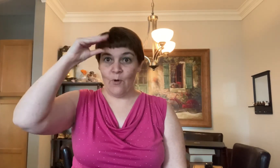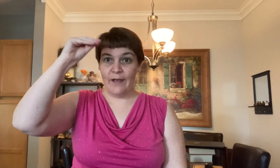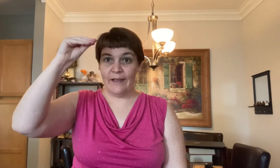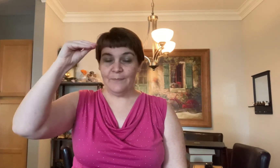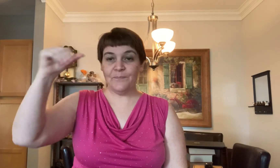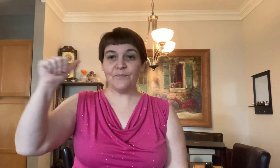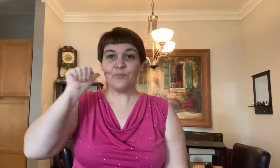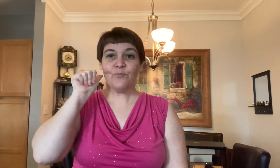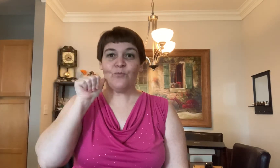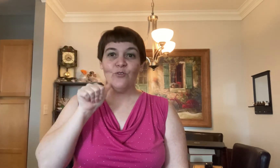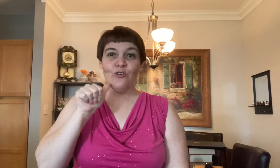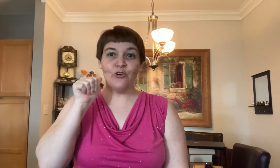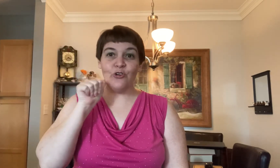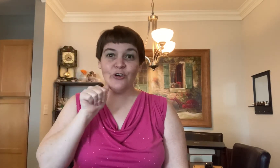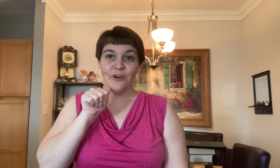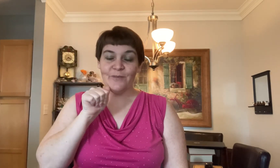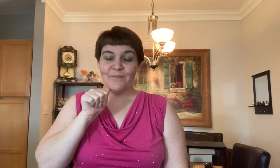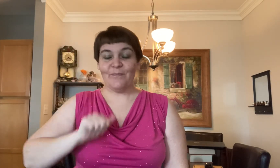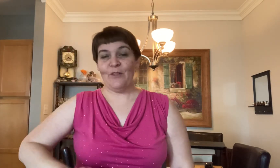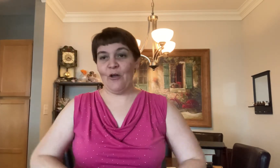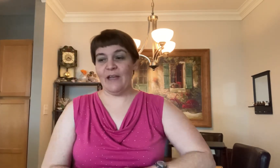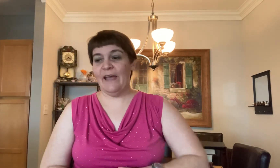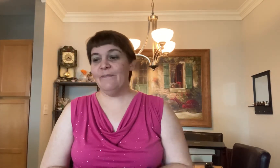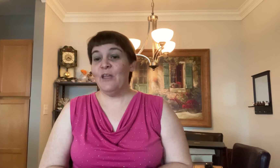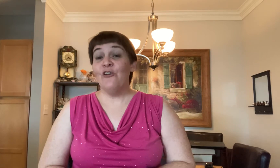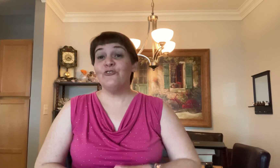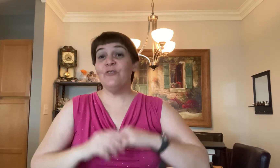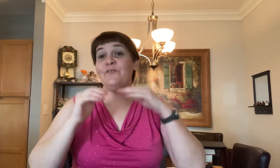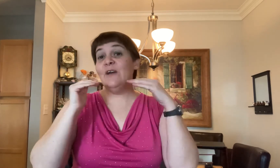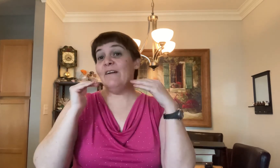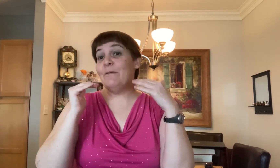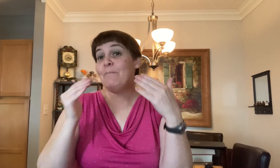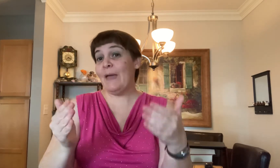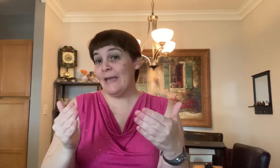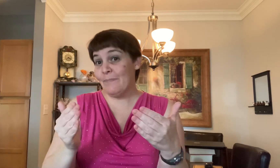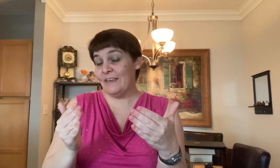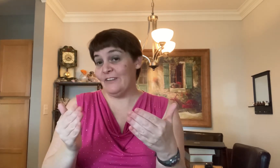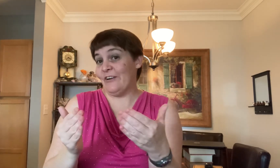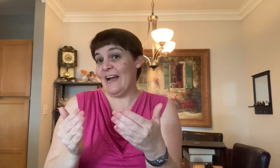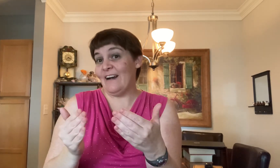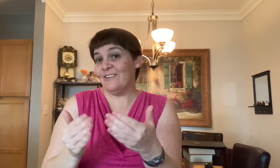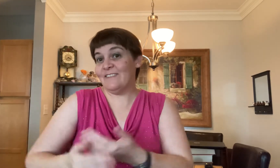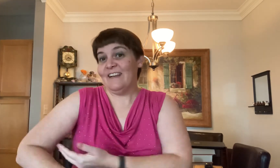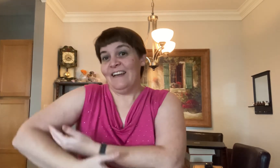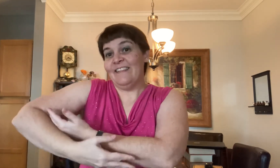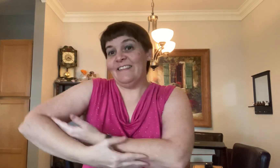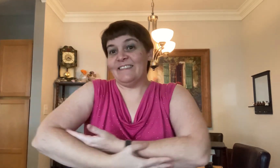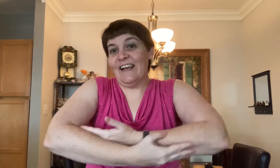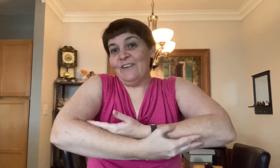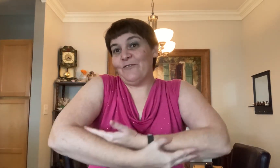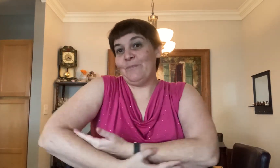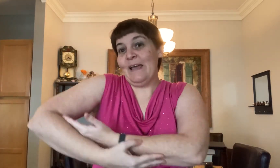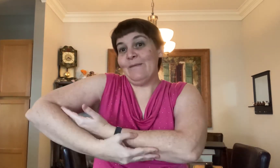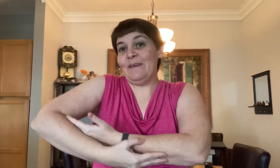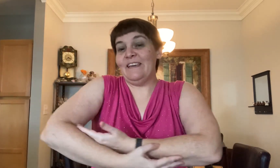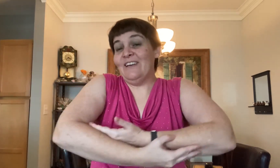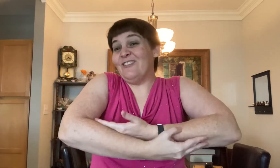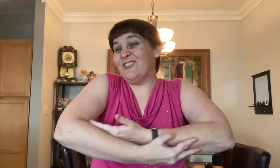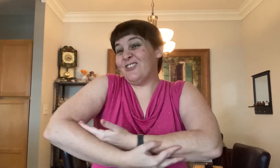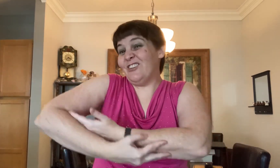boy, girl, okay? So if you have a baby in your house, then the sign for baby looks just like